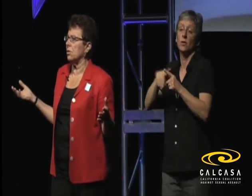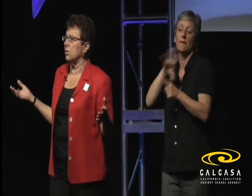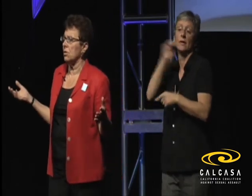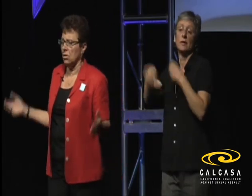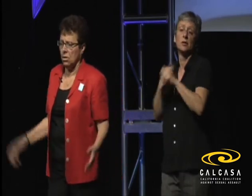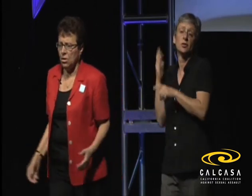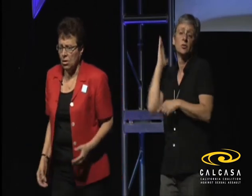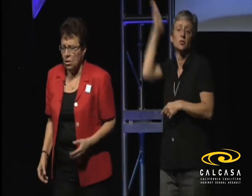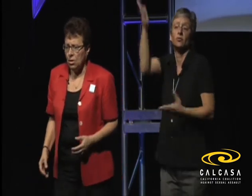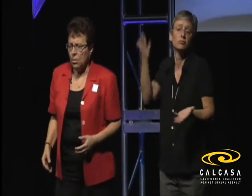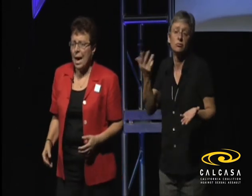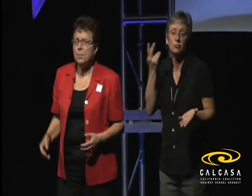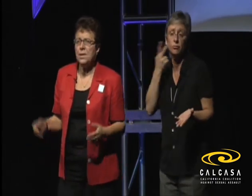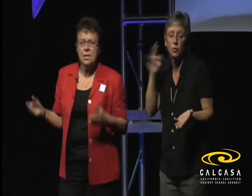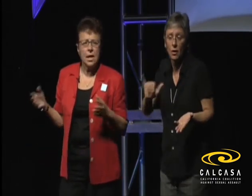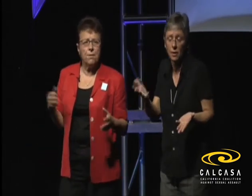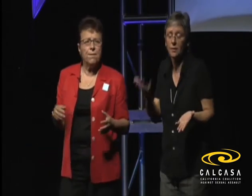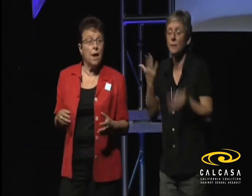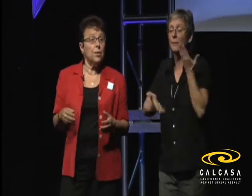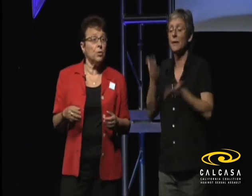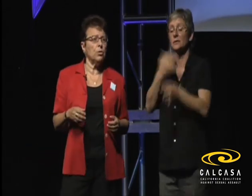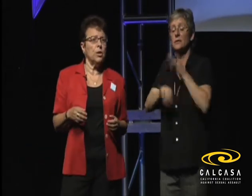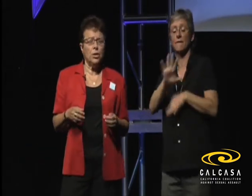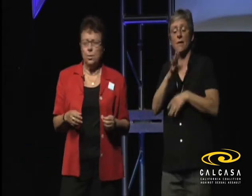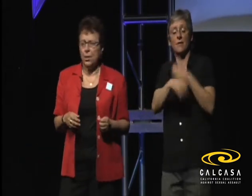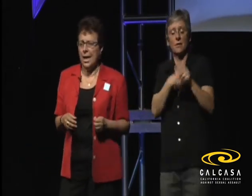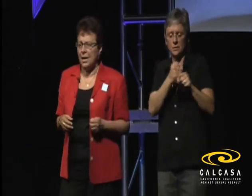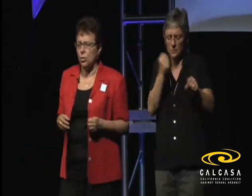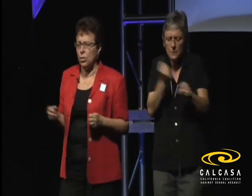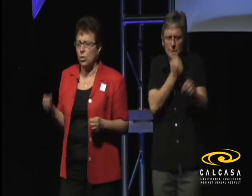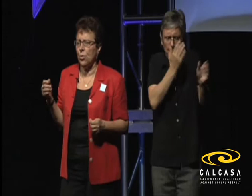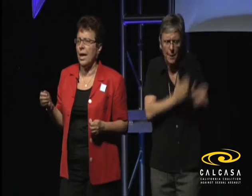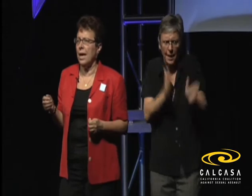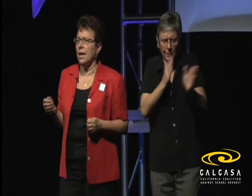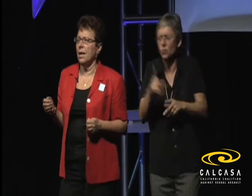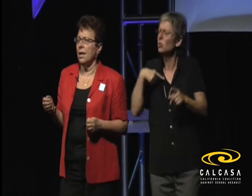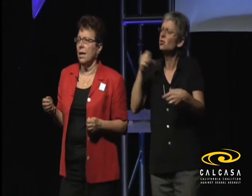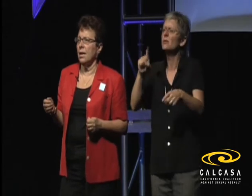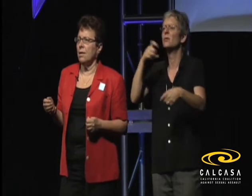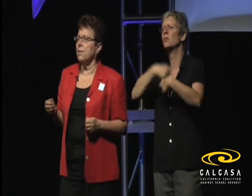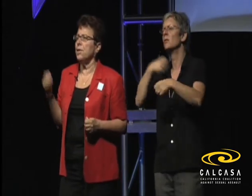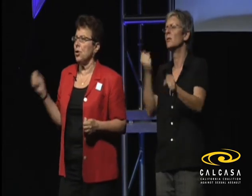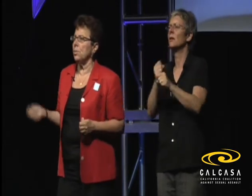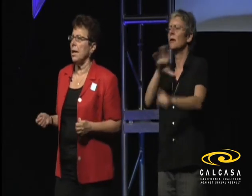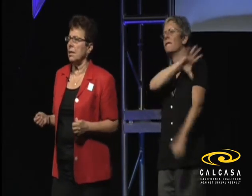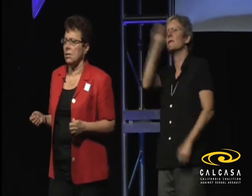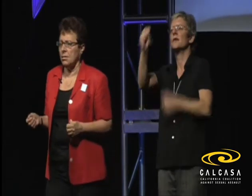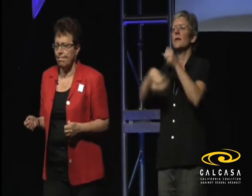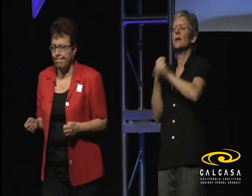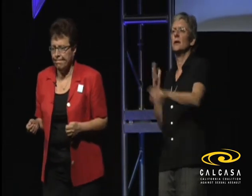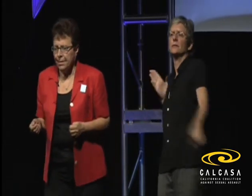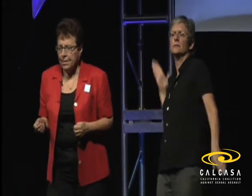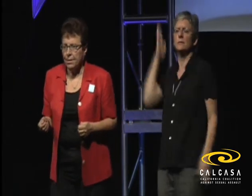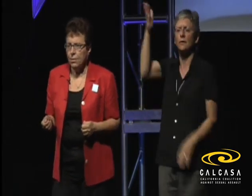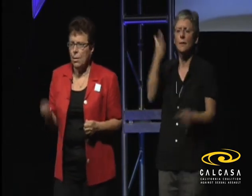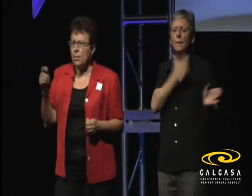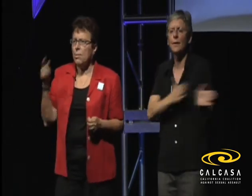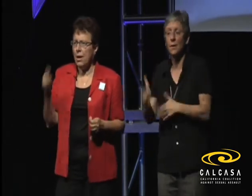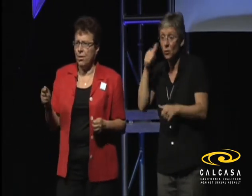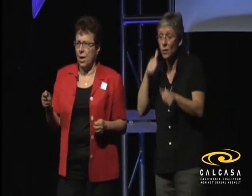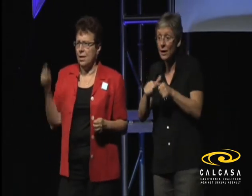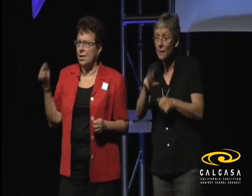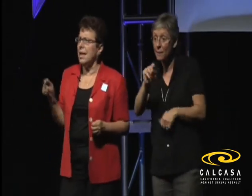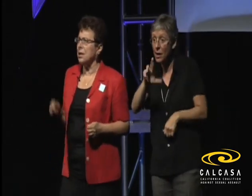50 years? Perhaps instead of 5-year strategic plans, we should create 50-year plans.